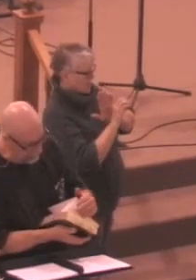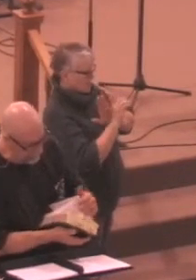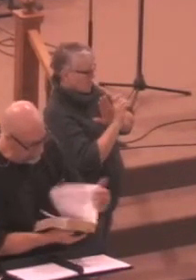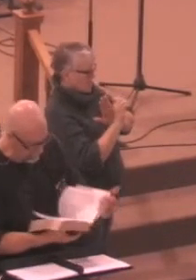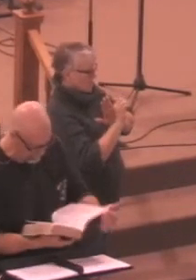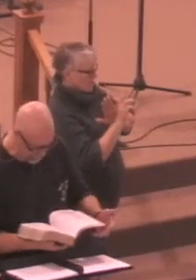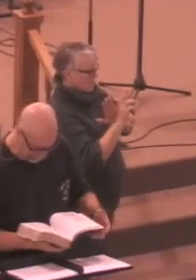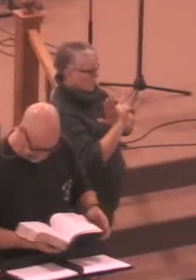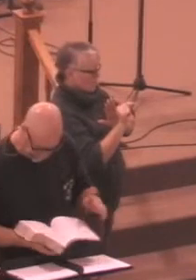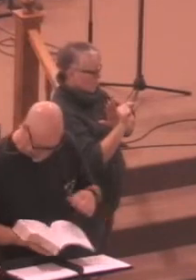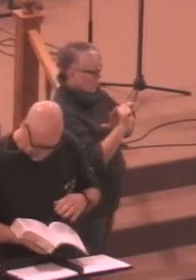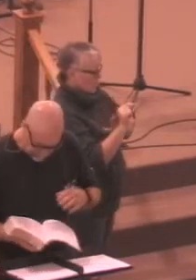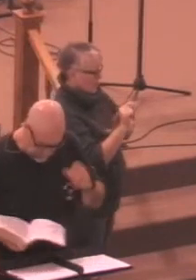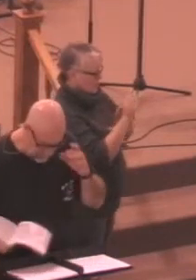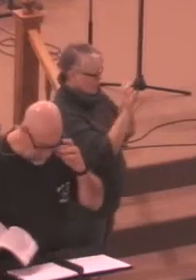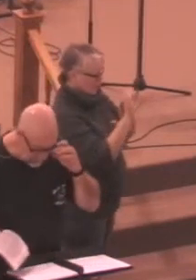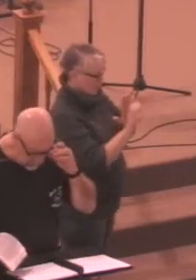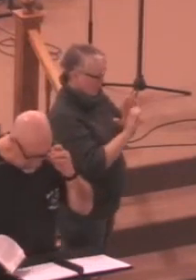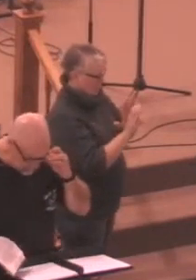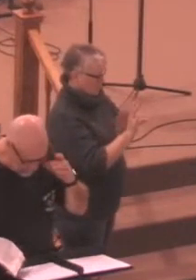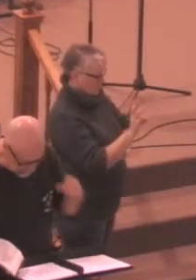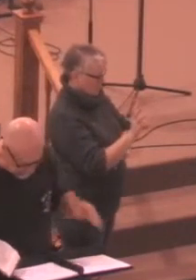Deuteronomy chapter 6, excuse me.